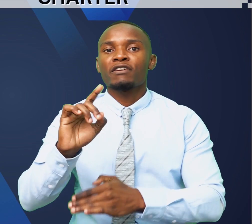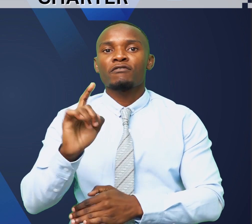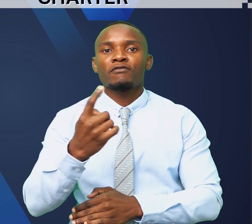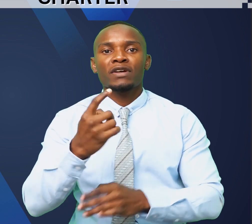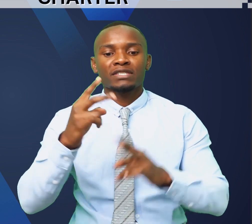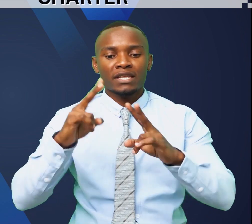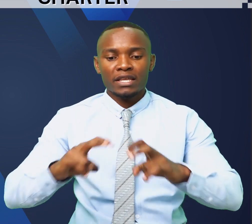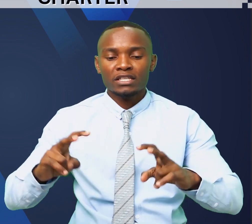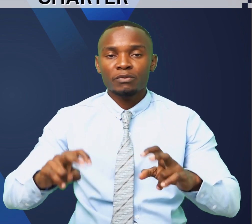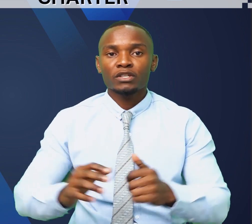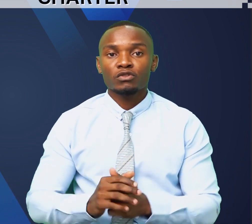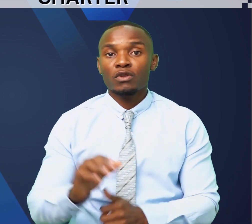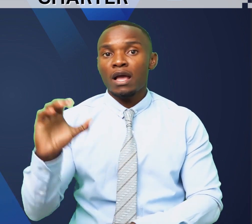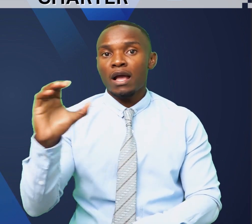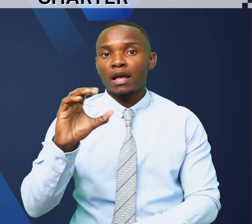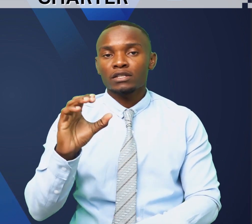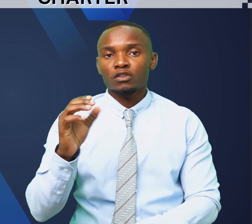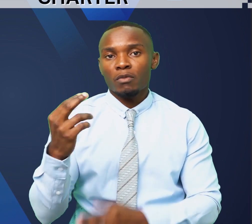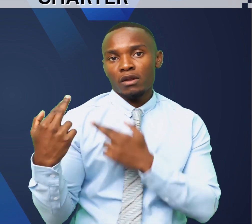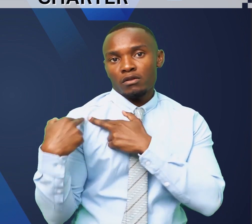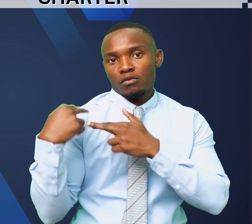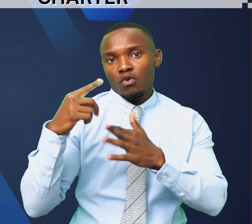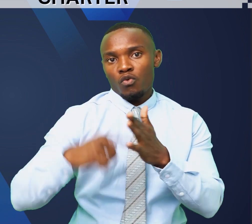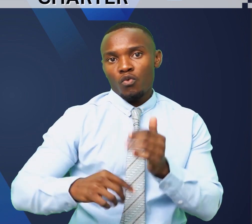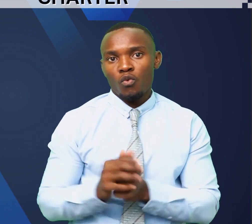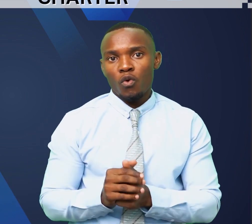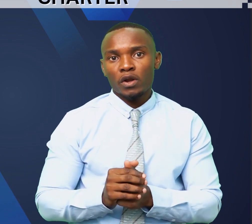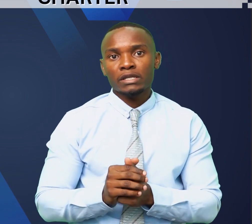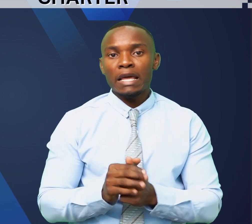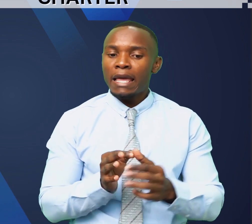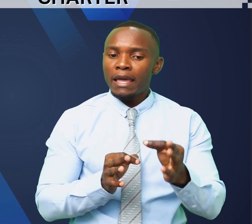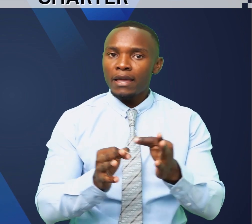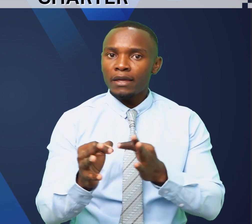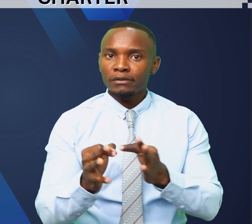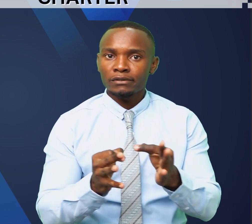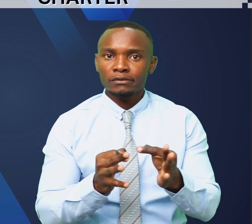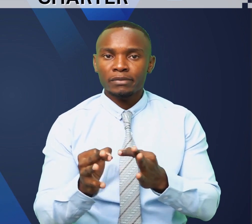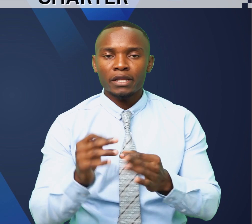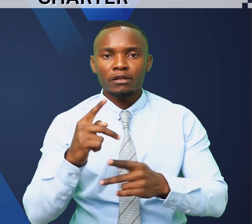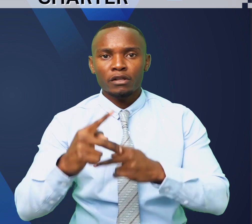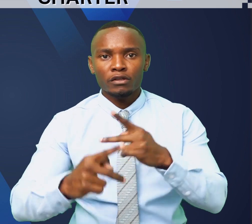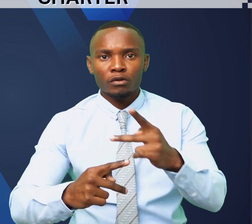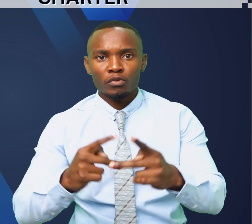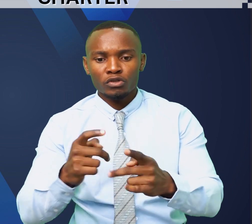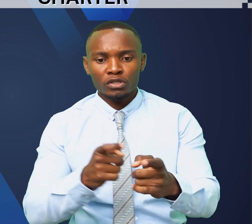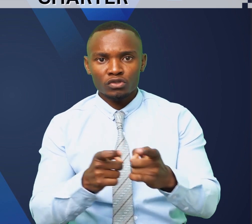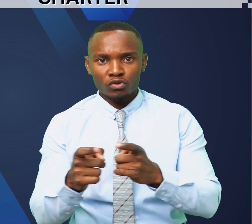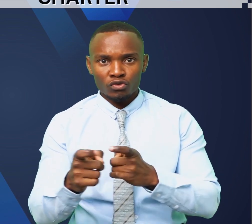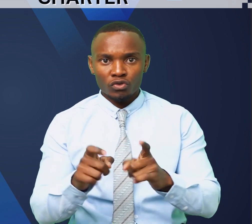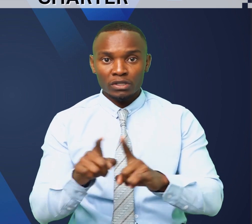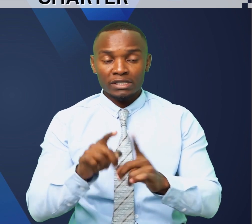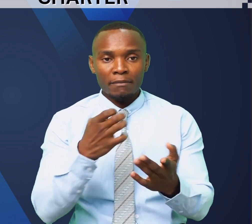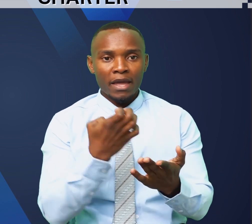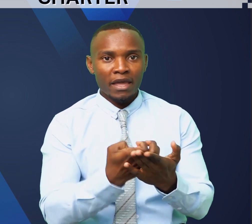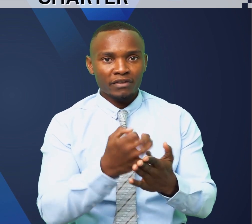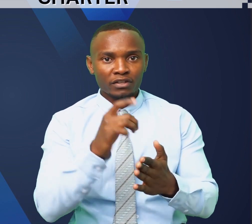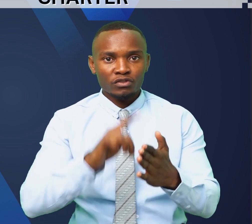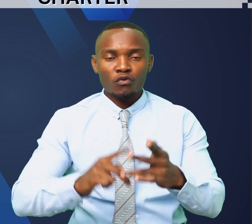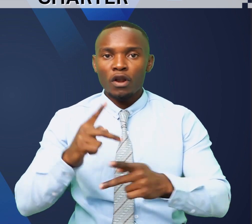inspection. Customer obligation. Outline the process controls, evidence of process controls,